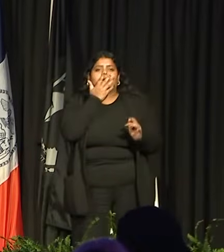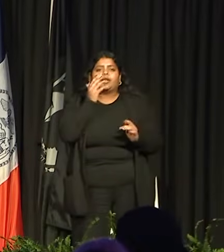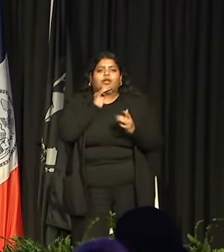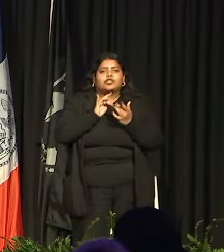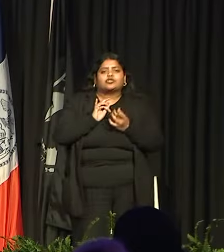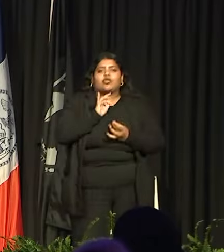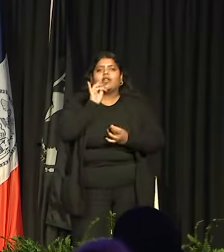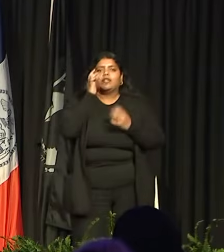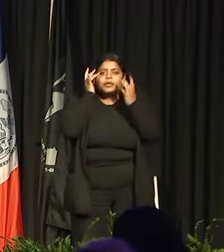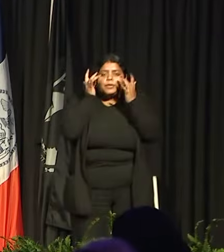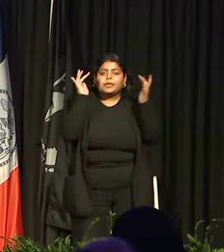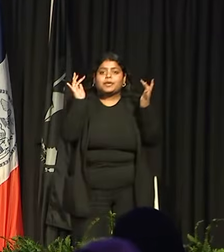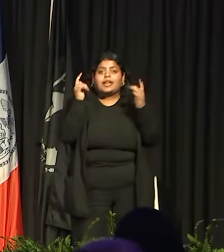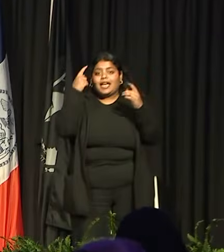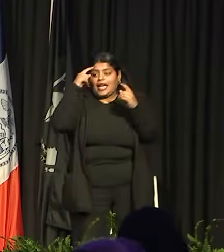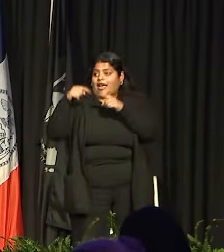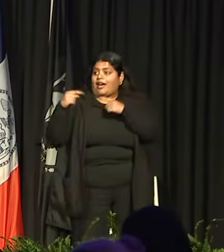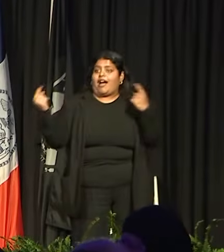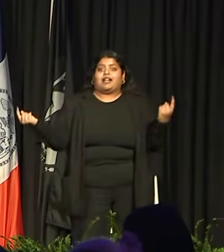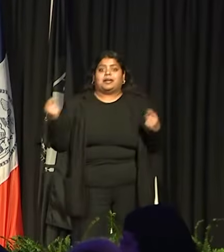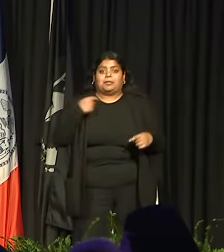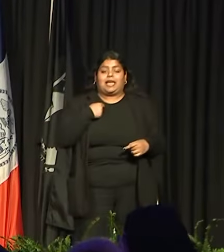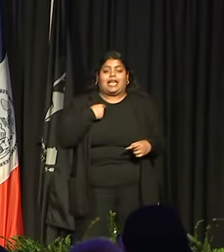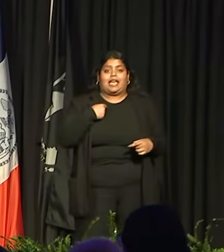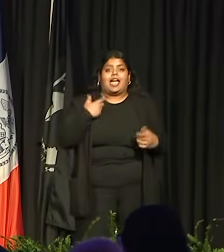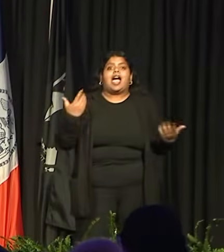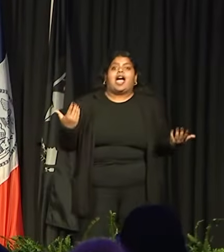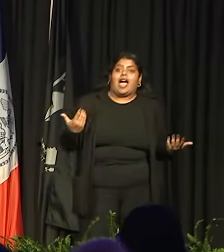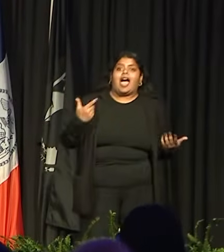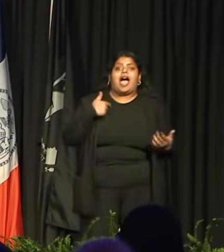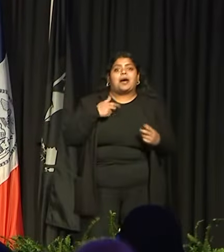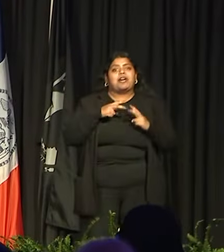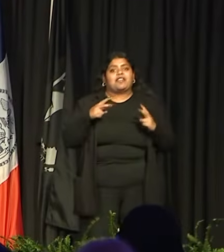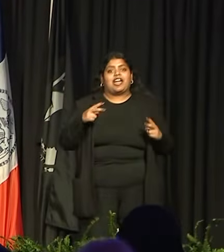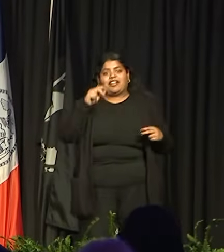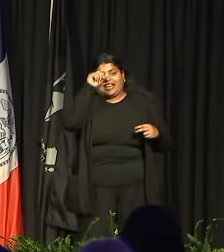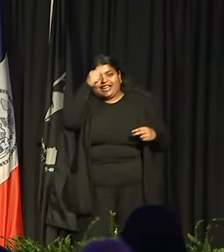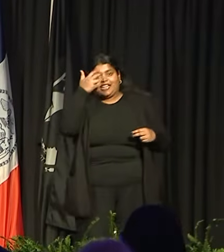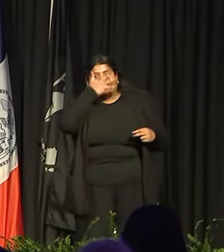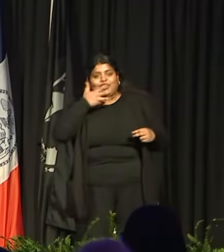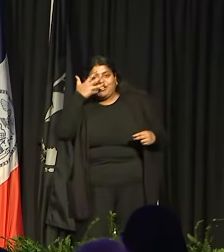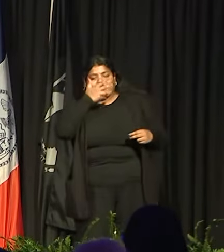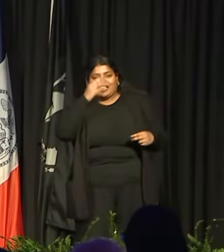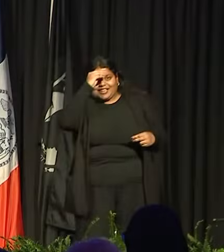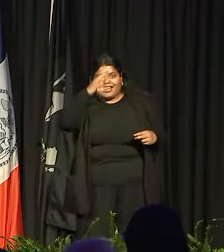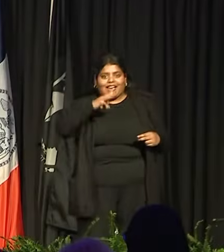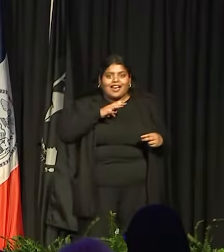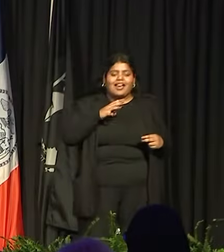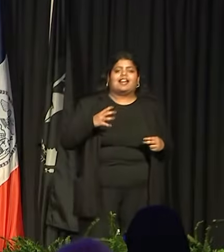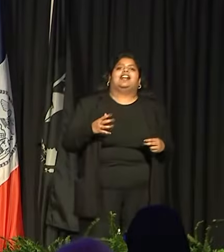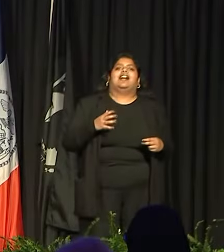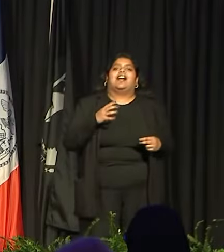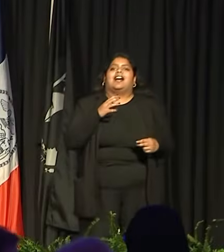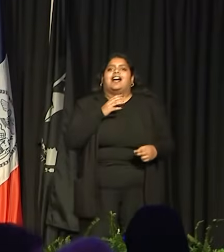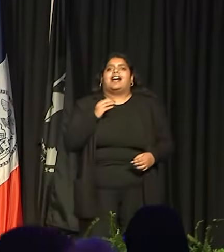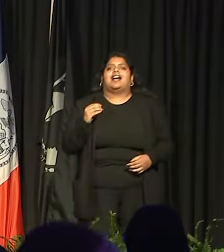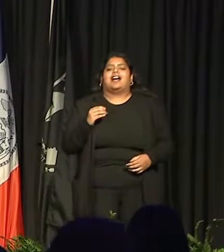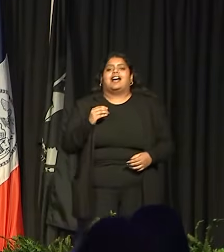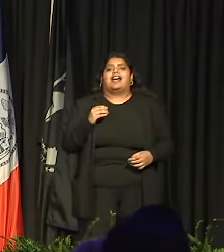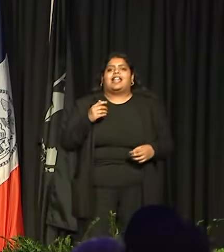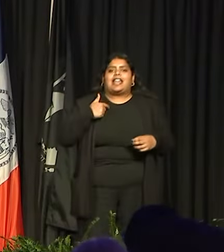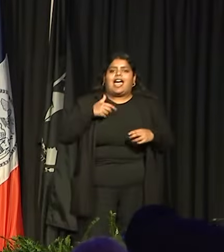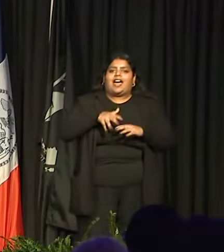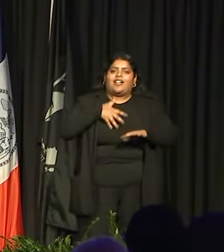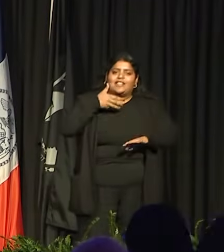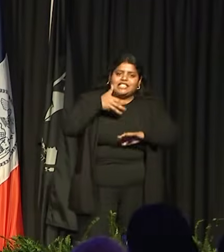stark contrast is me. I'm a very Indian-looking fella with